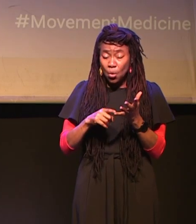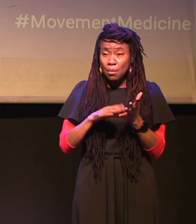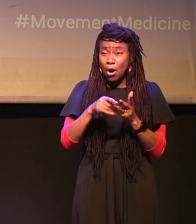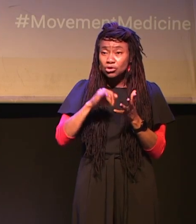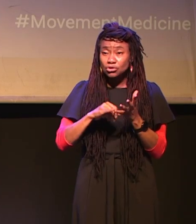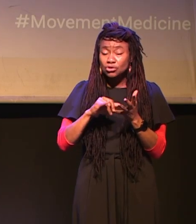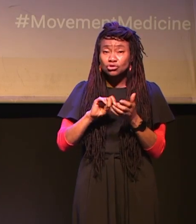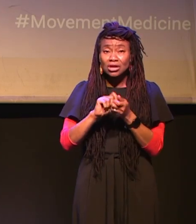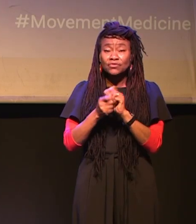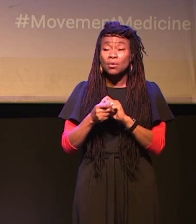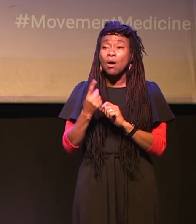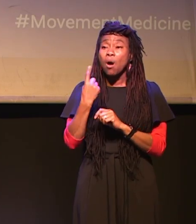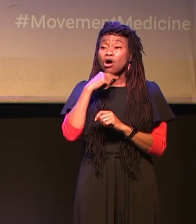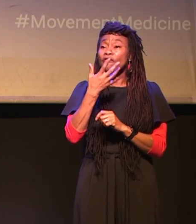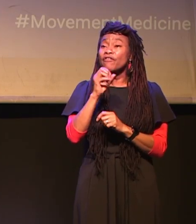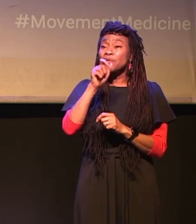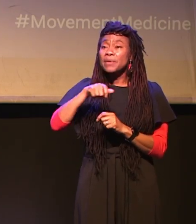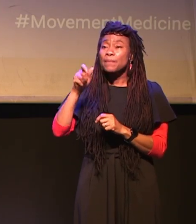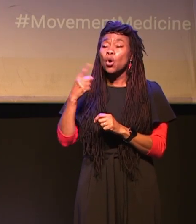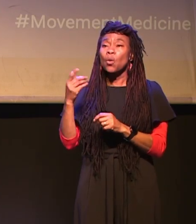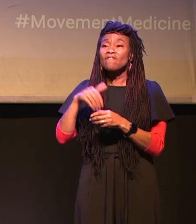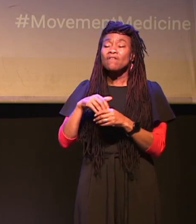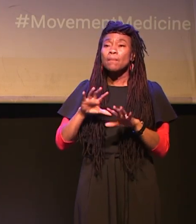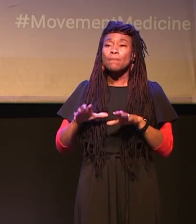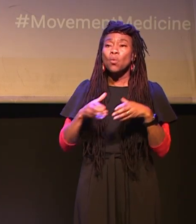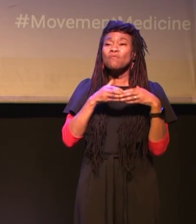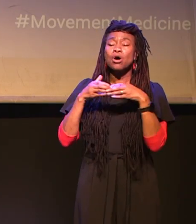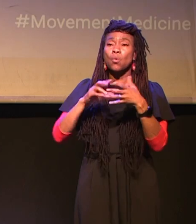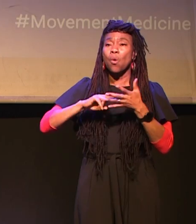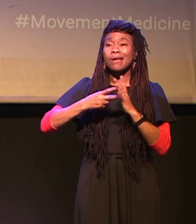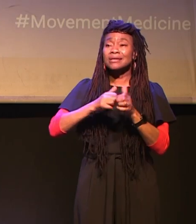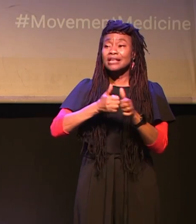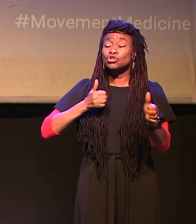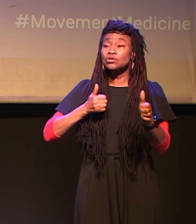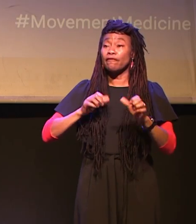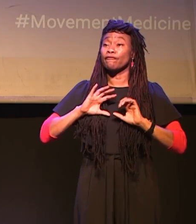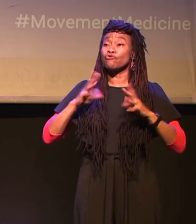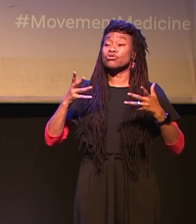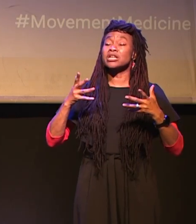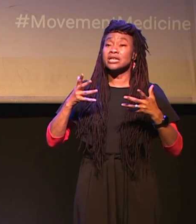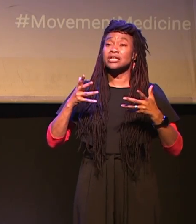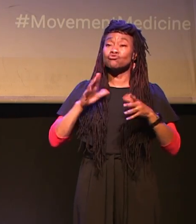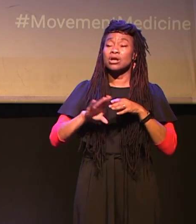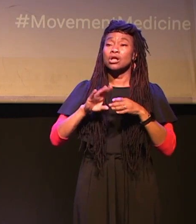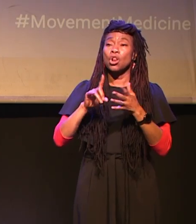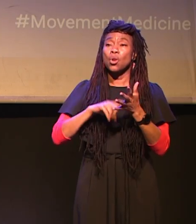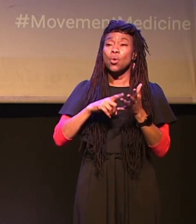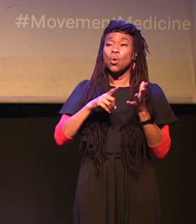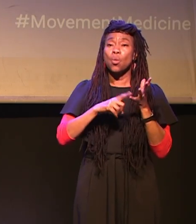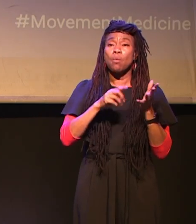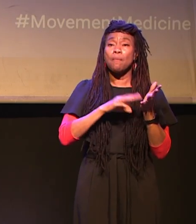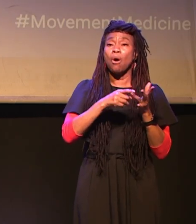150 folks who are in movement organizations free training. So just go on Lumos Transforms website.